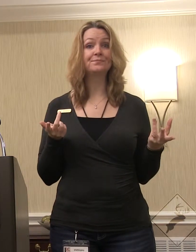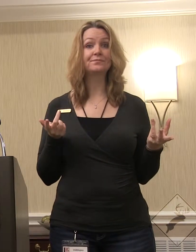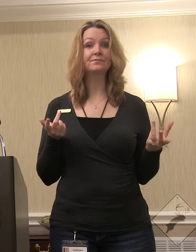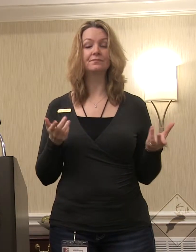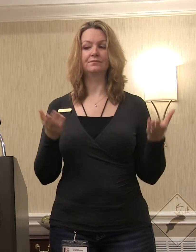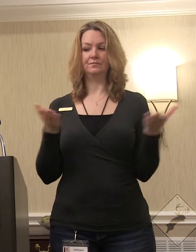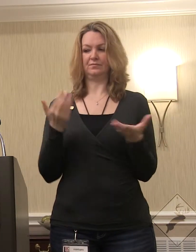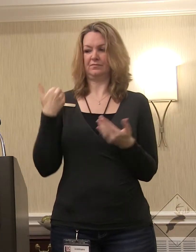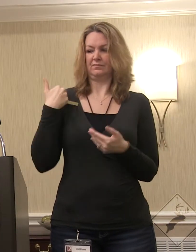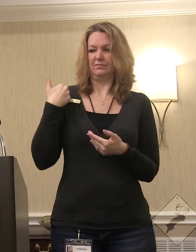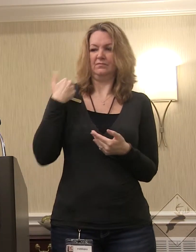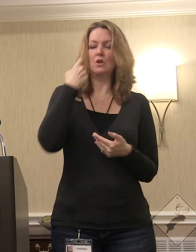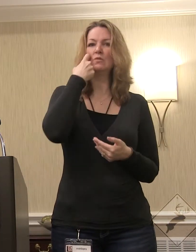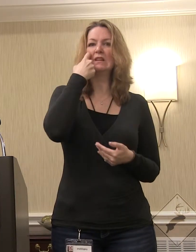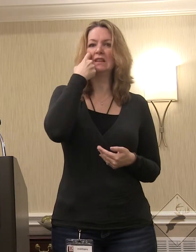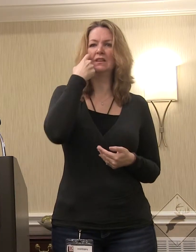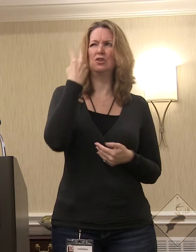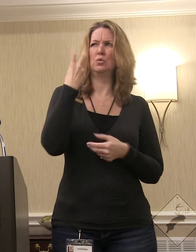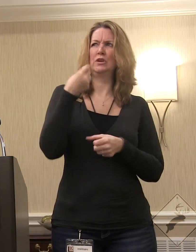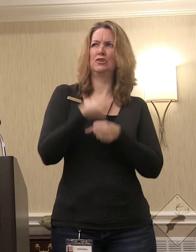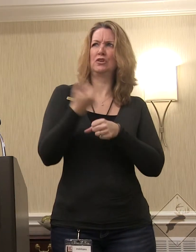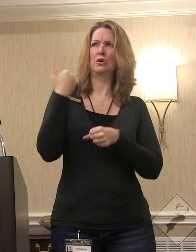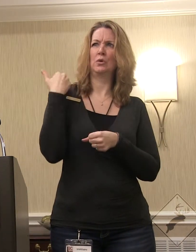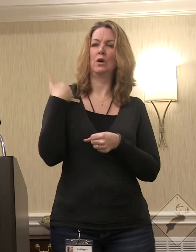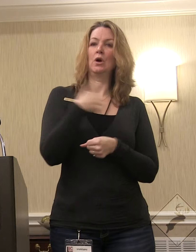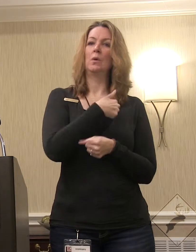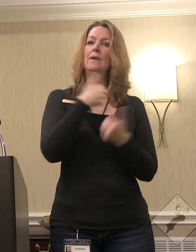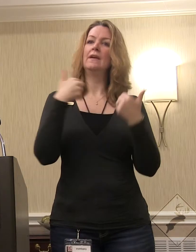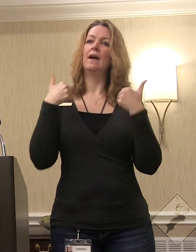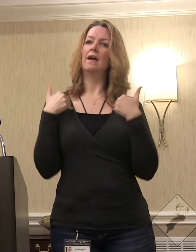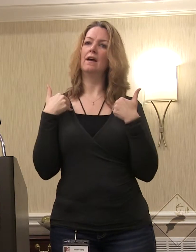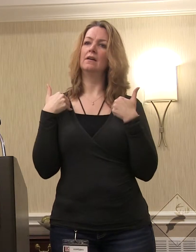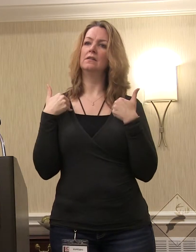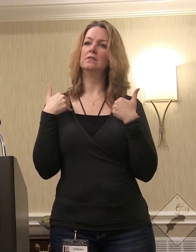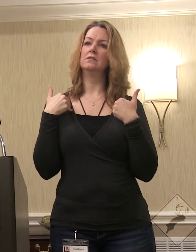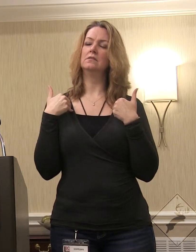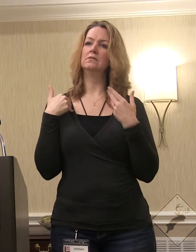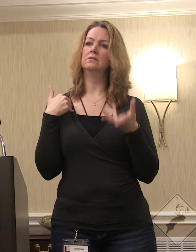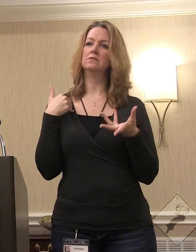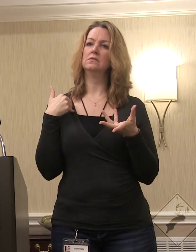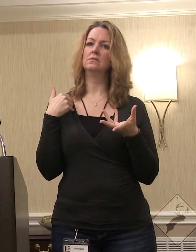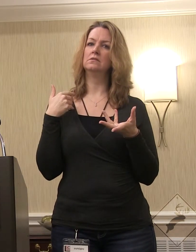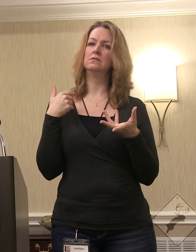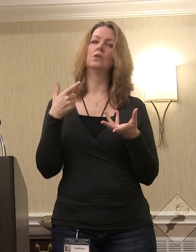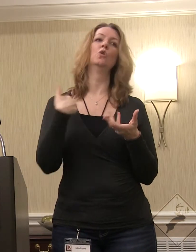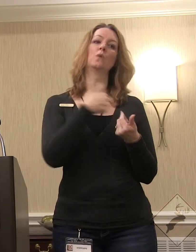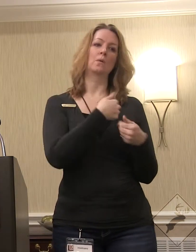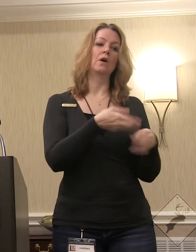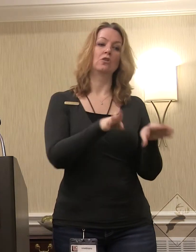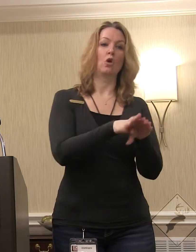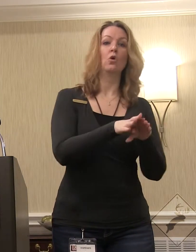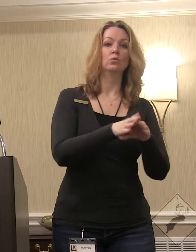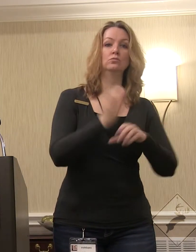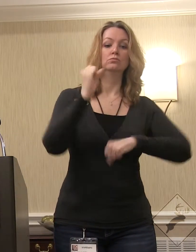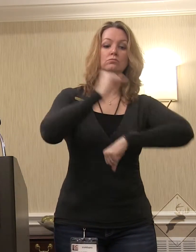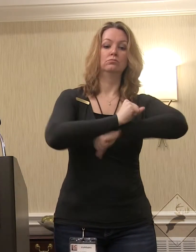Here, not so very long ago, 2 years ago, we were actually closed by the city of Nashville.